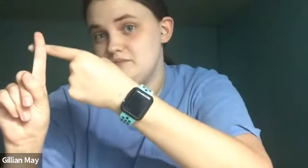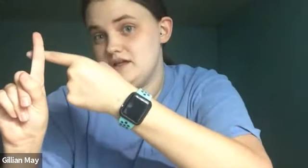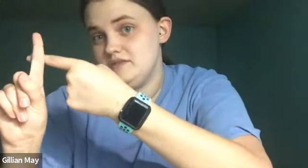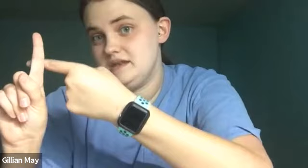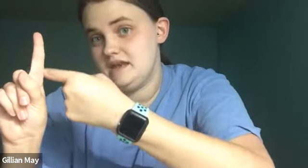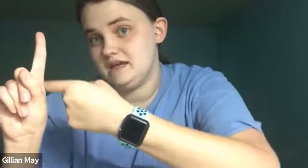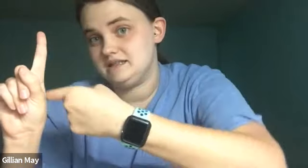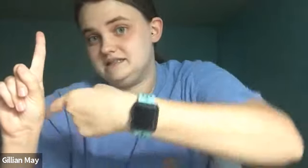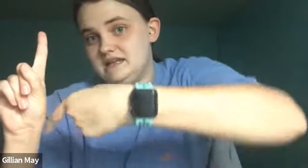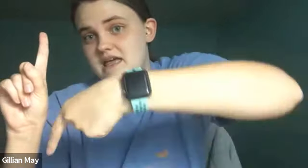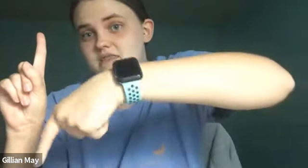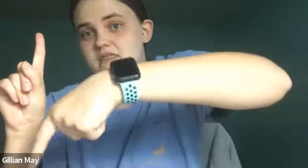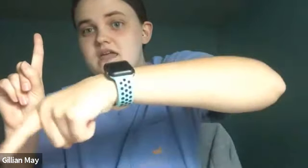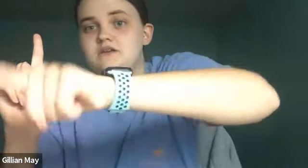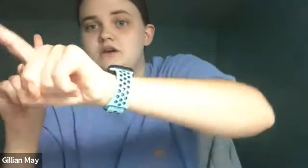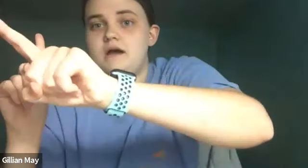month, next, and then you go out.